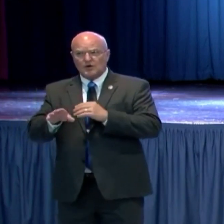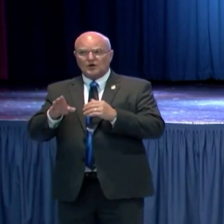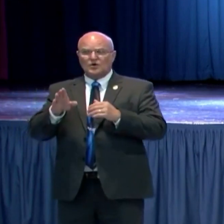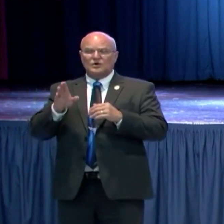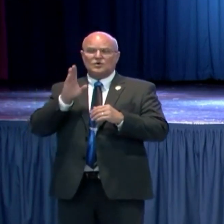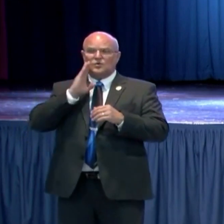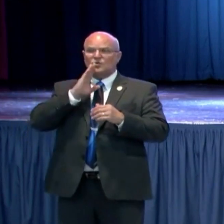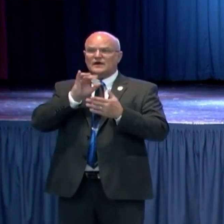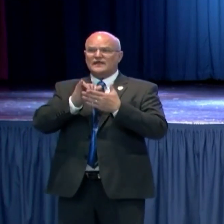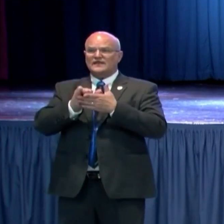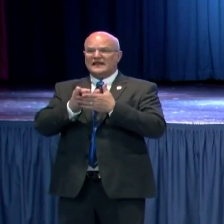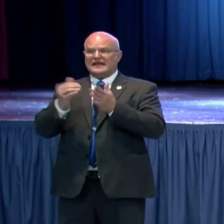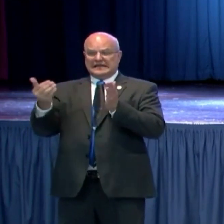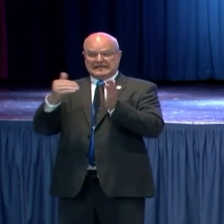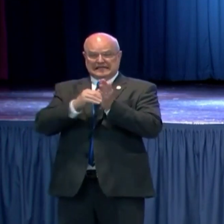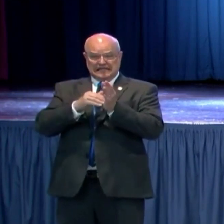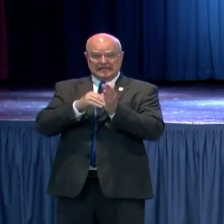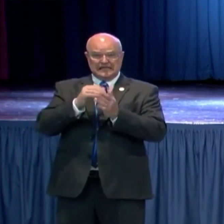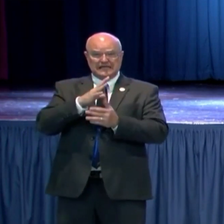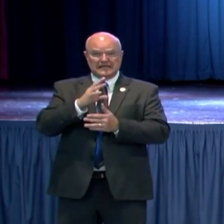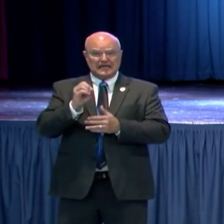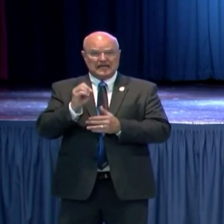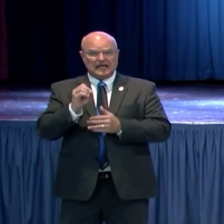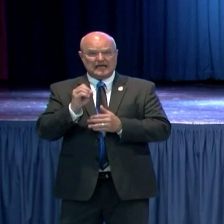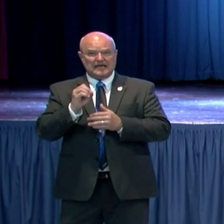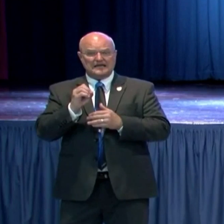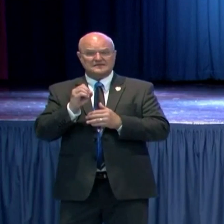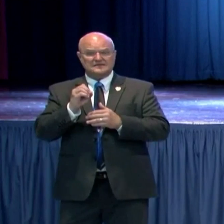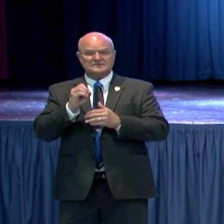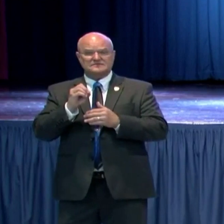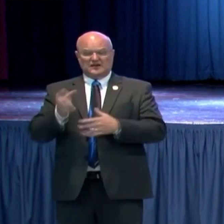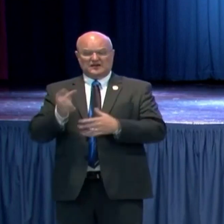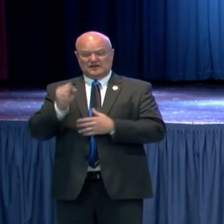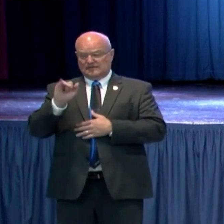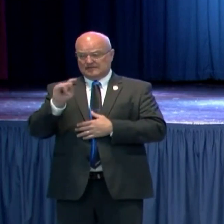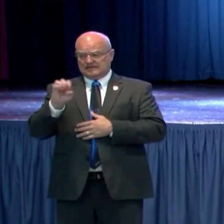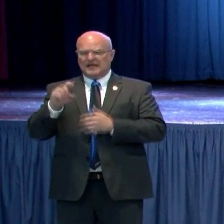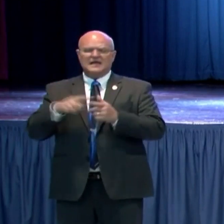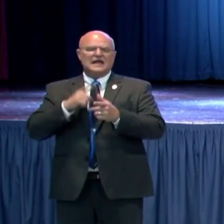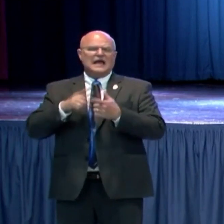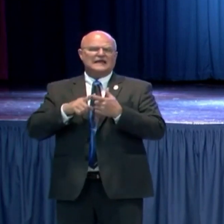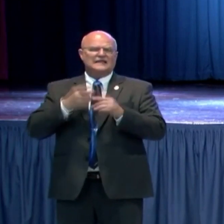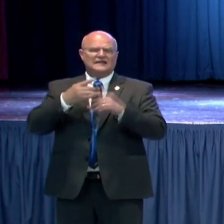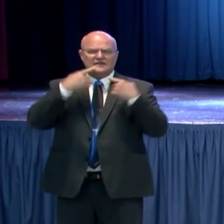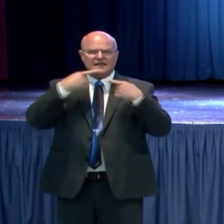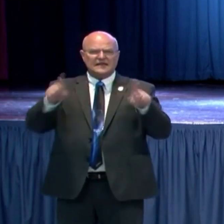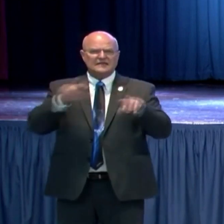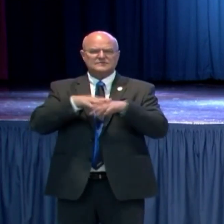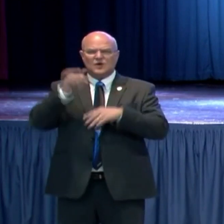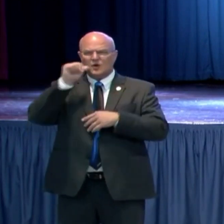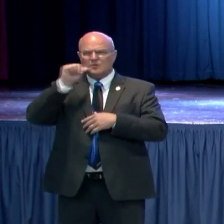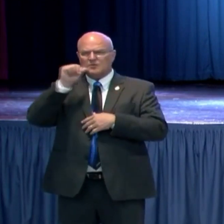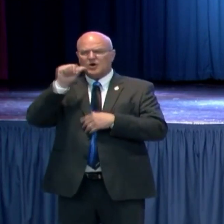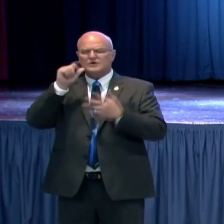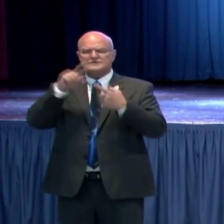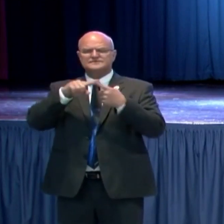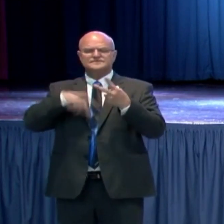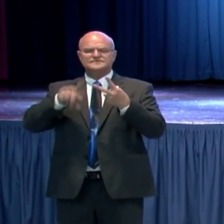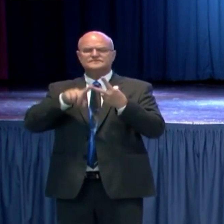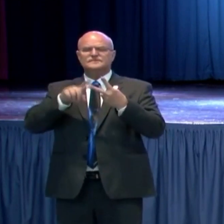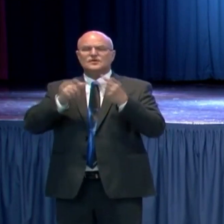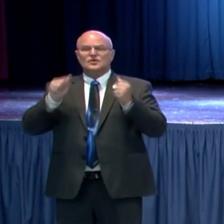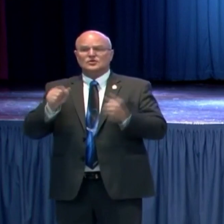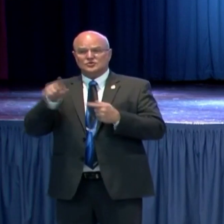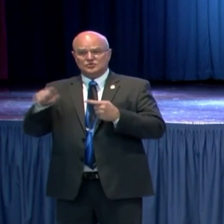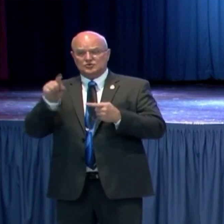into that flaw and problems with the vendor of the site? The announcement on bars. Could you or